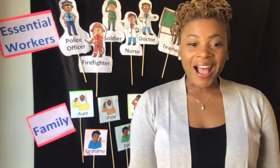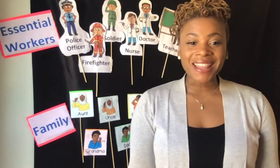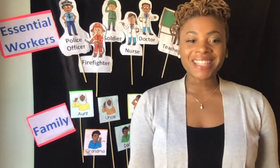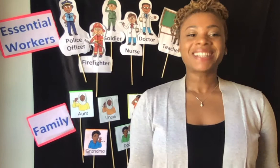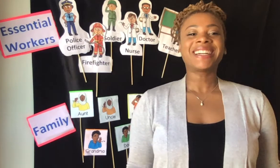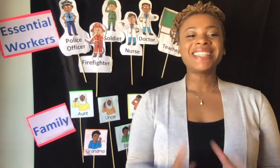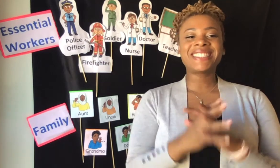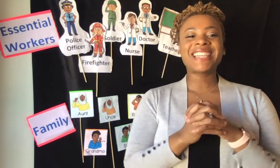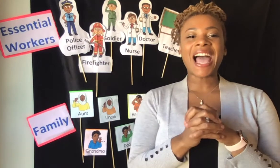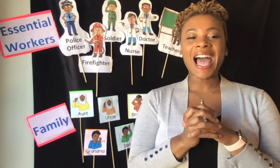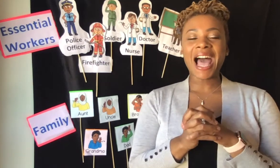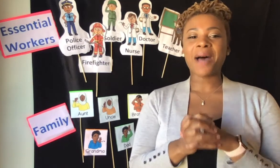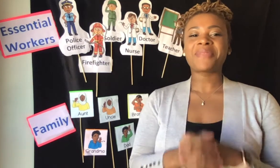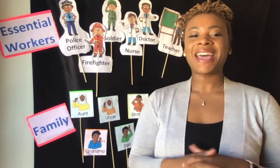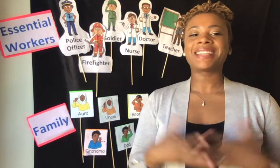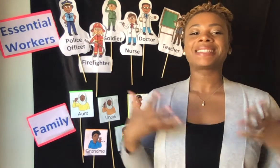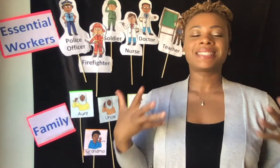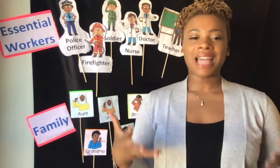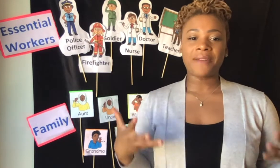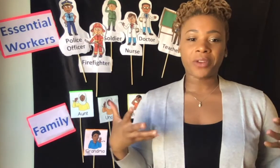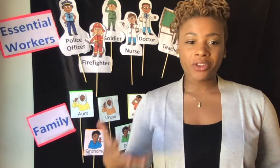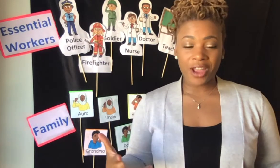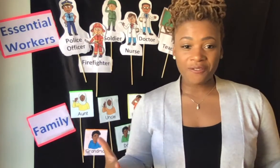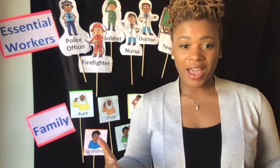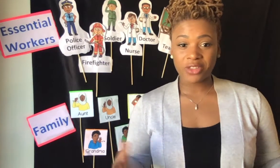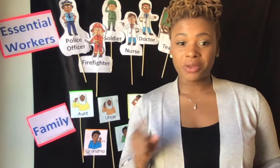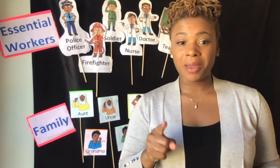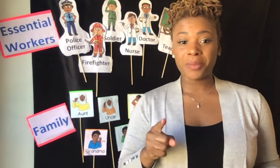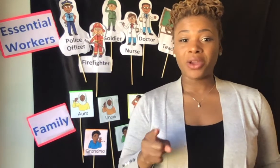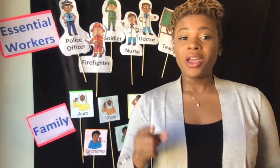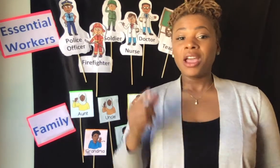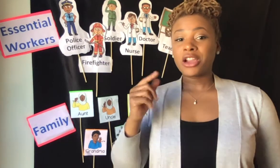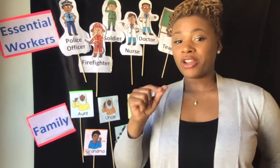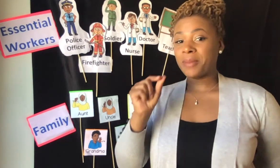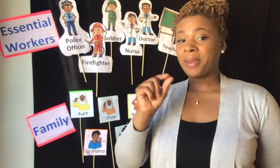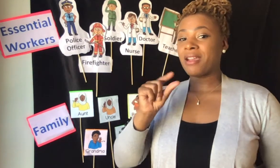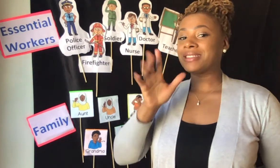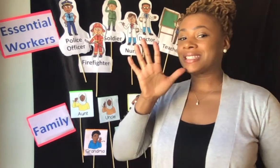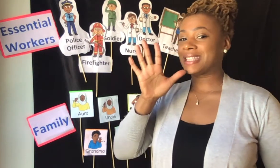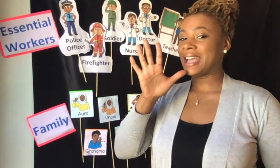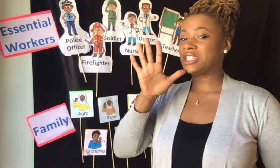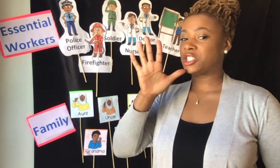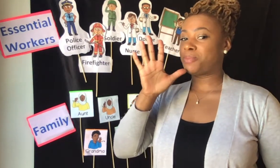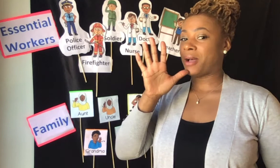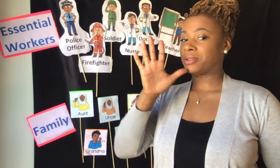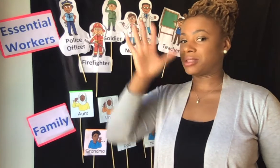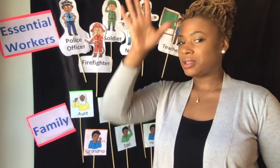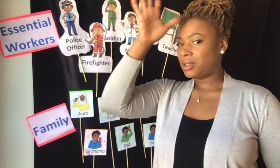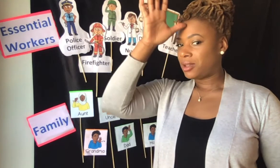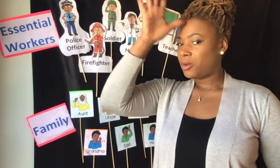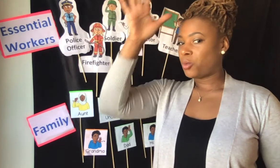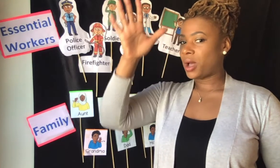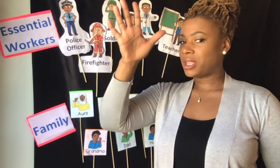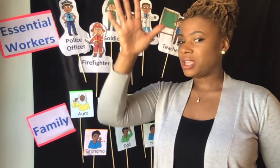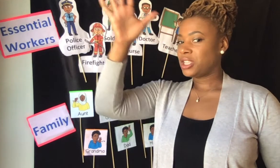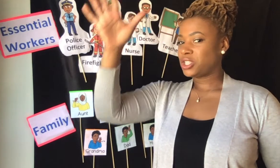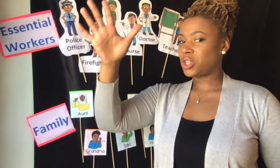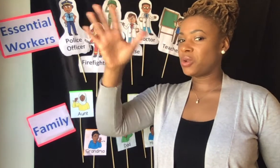Grandfather. Good job. That is the sign for grandfather. Remember, grandparents, the sign just bounce. 1, 2,